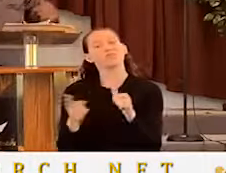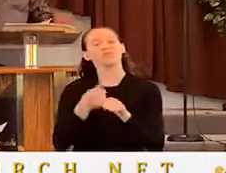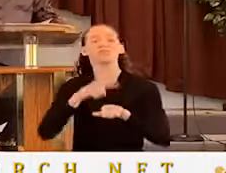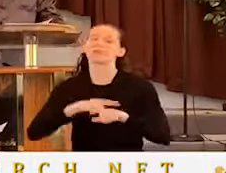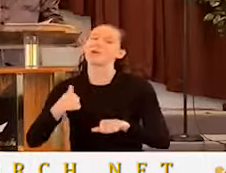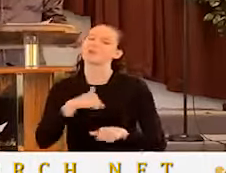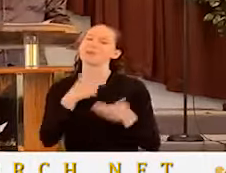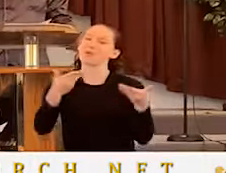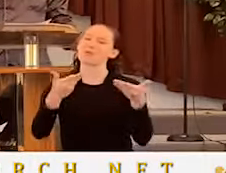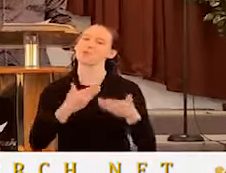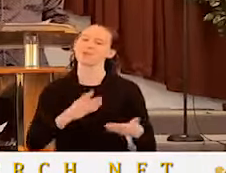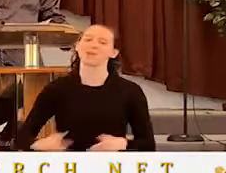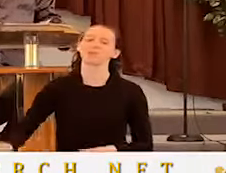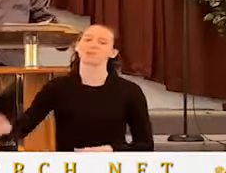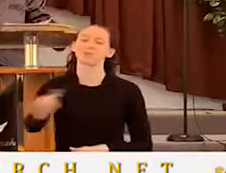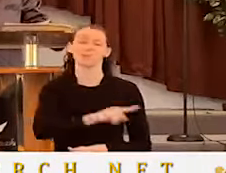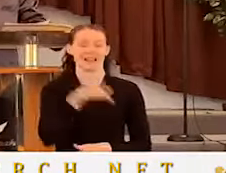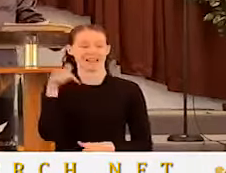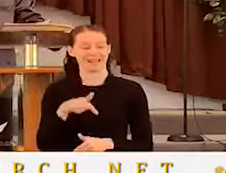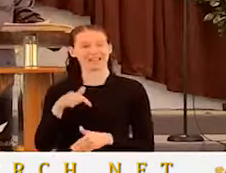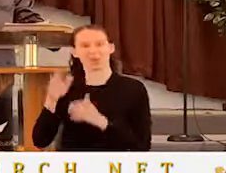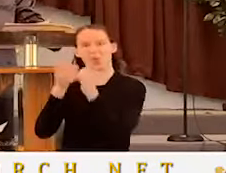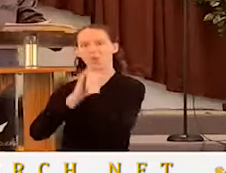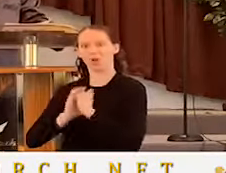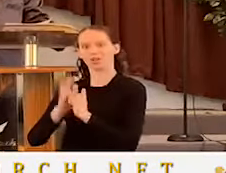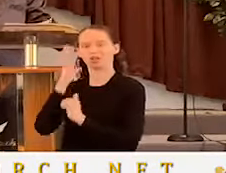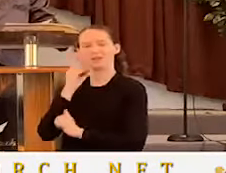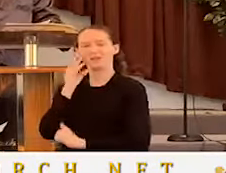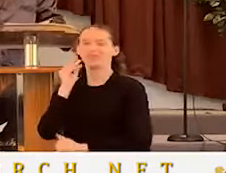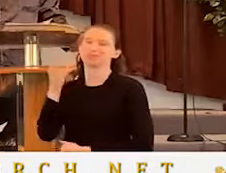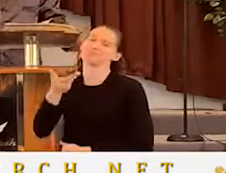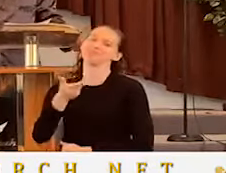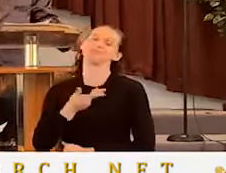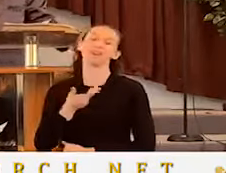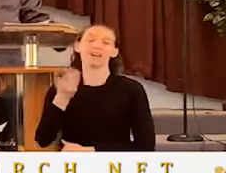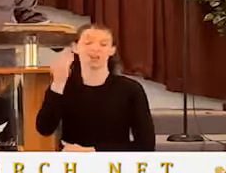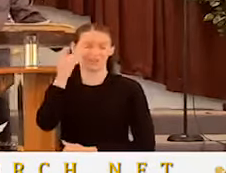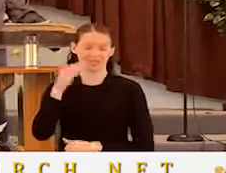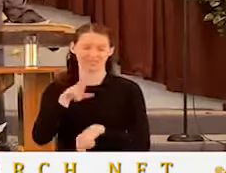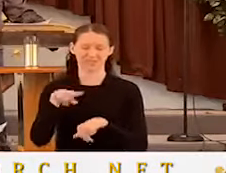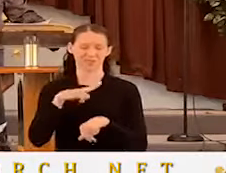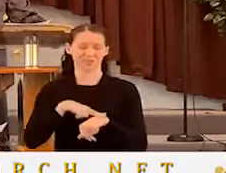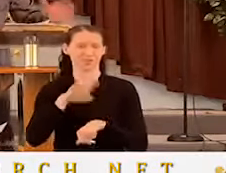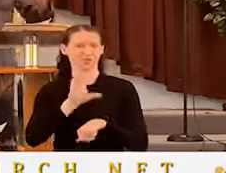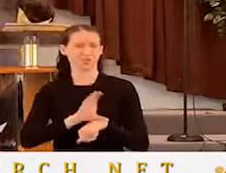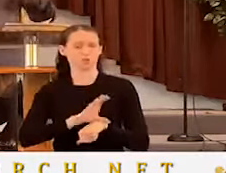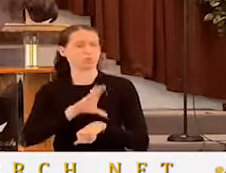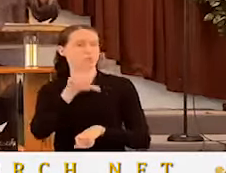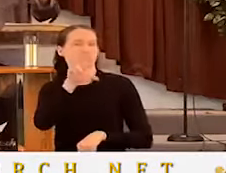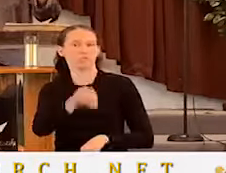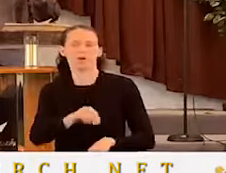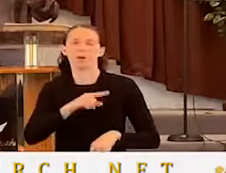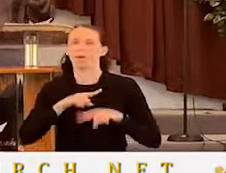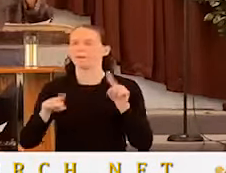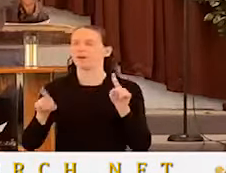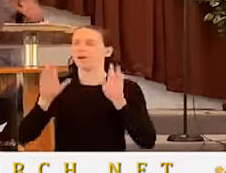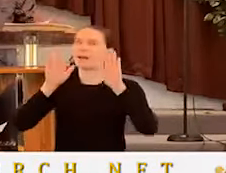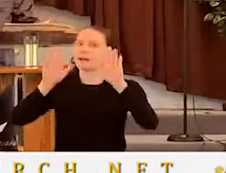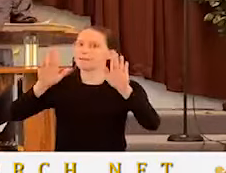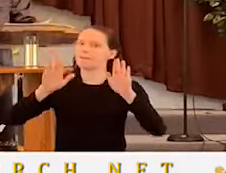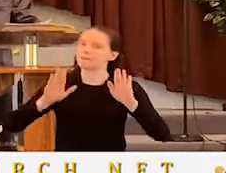welcome to this worship experience. This is not church as usual, but this is a great